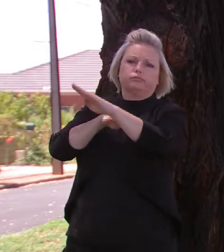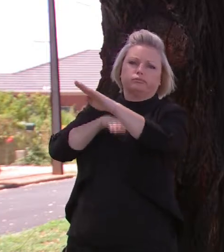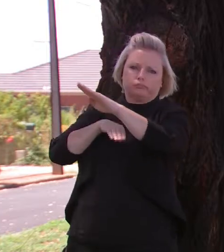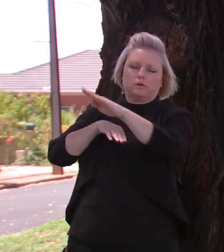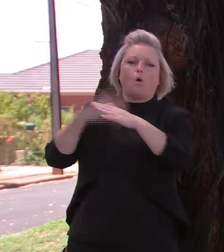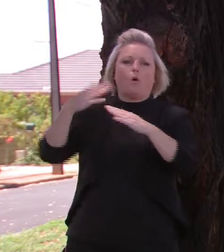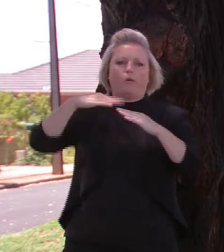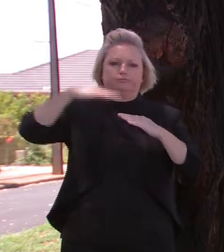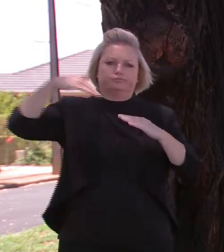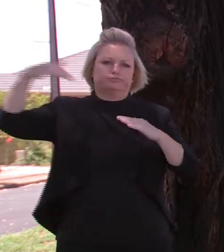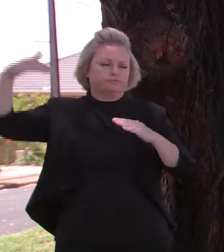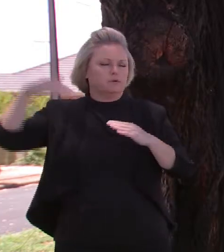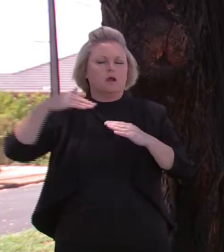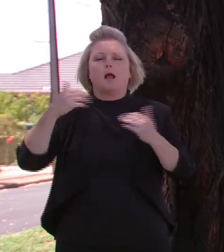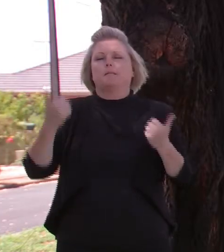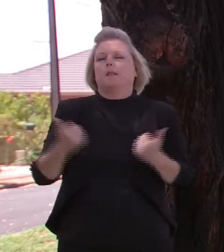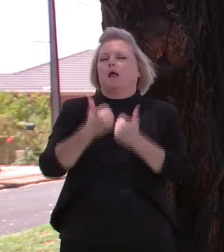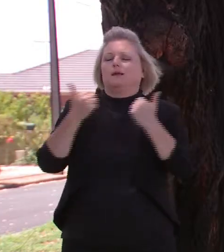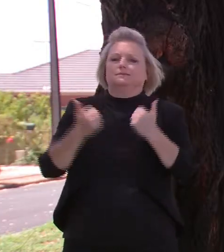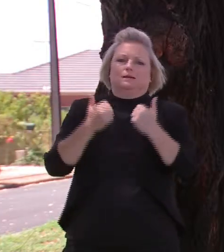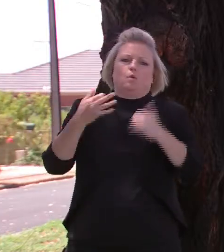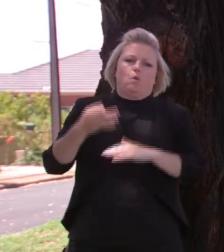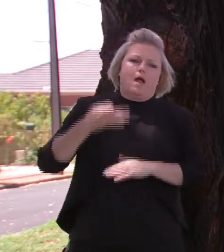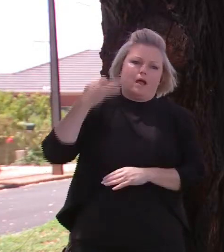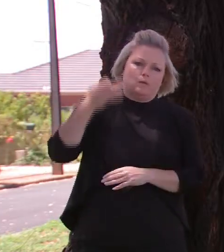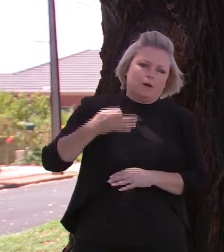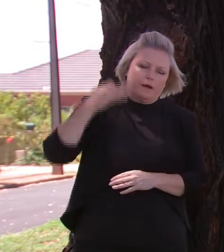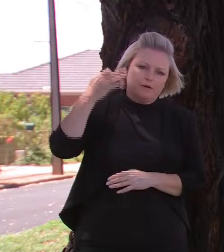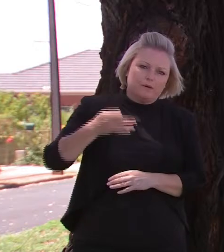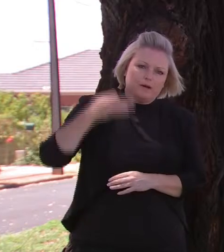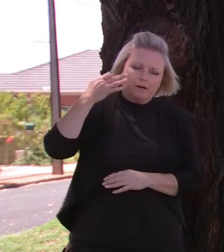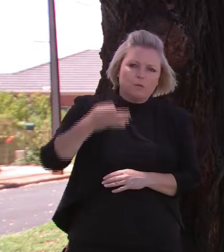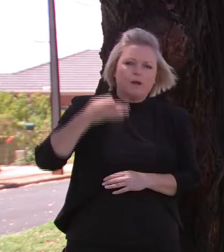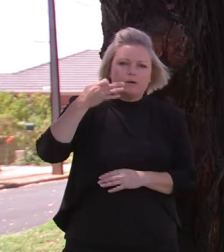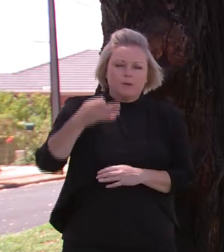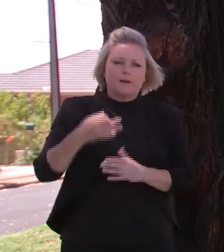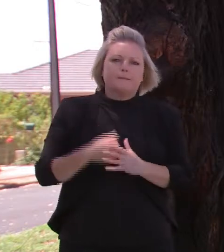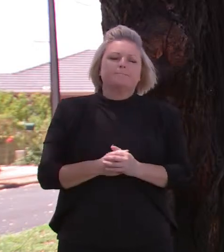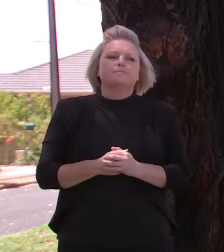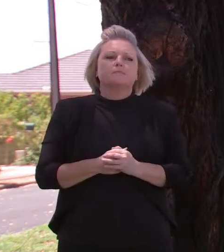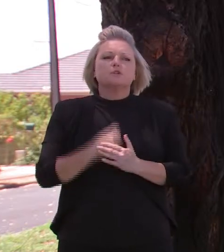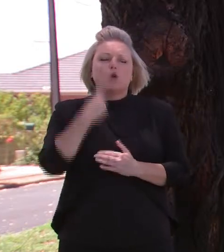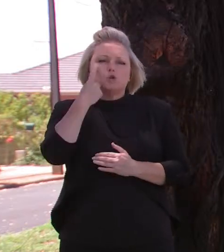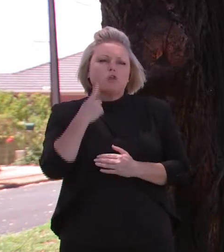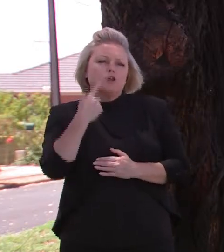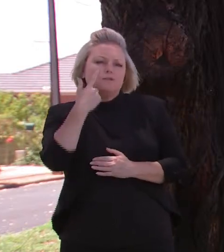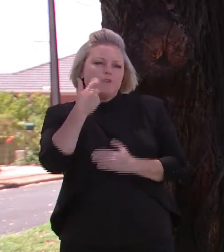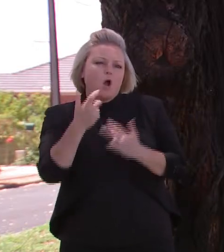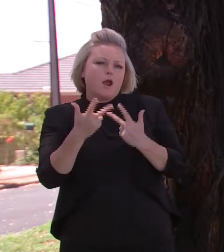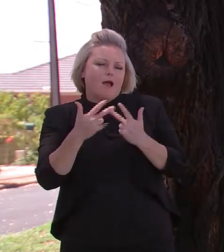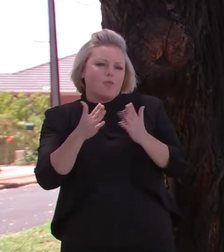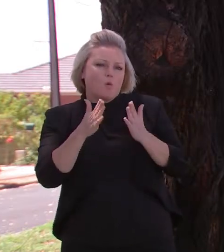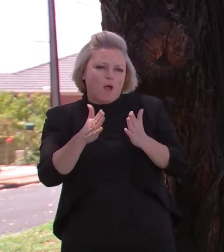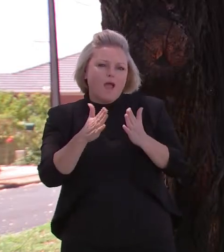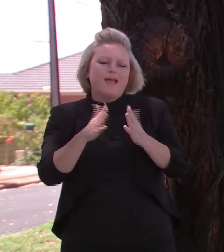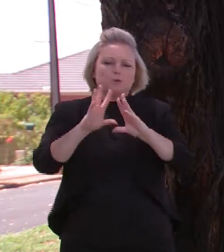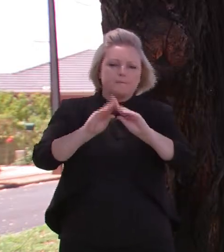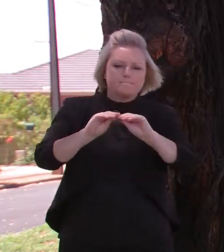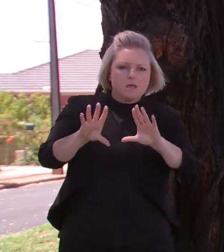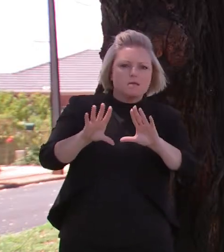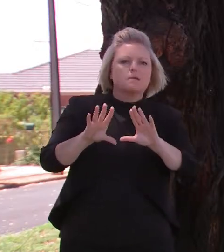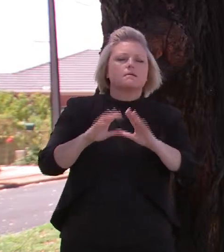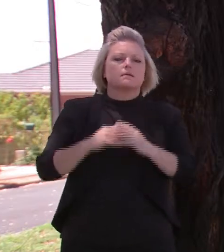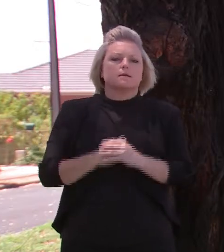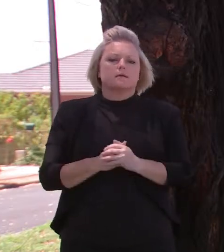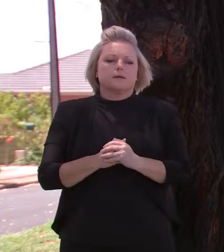good ways that we can look at looking at traffic management systems and getting them put in place as quickly as possible.